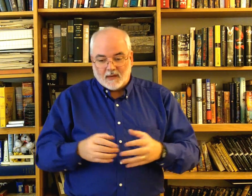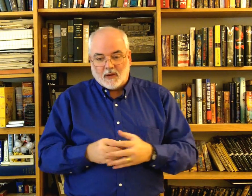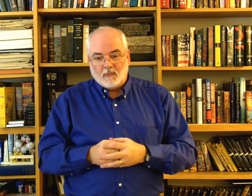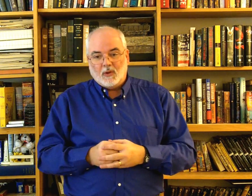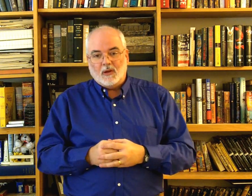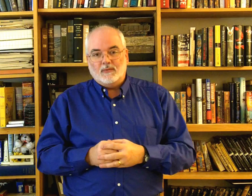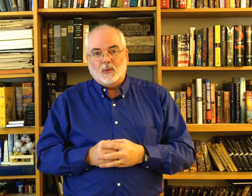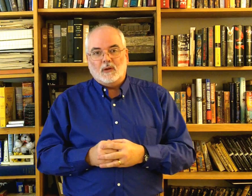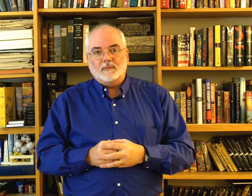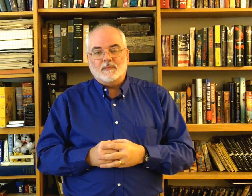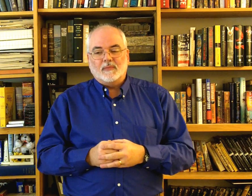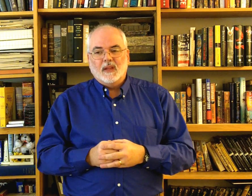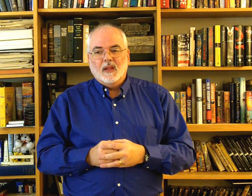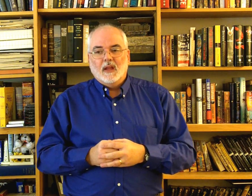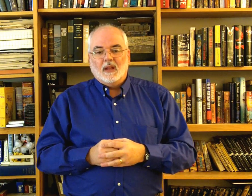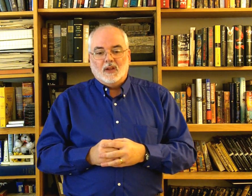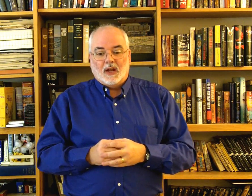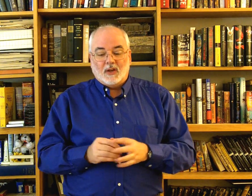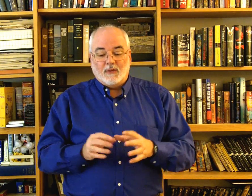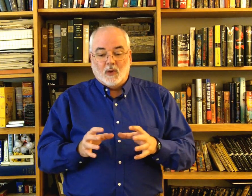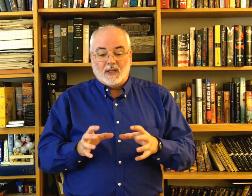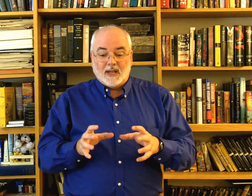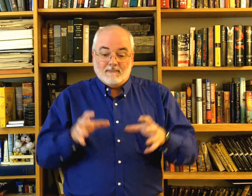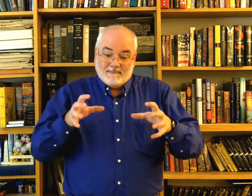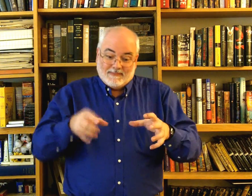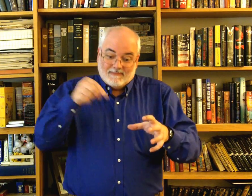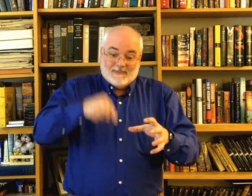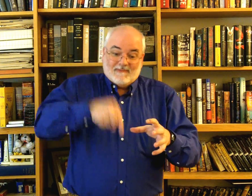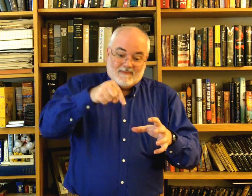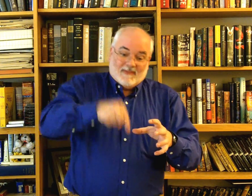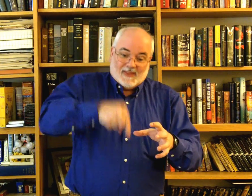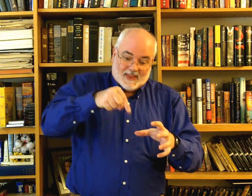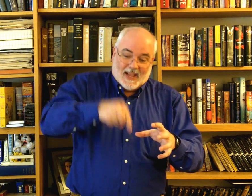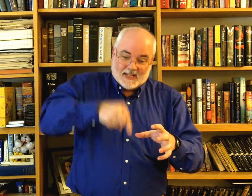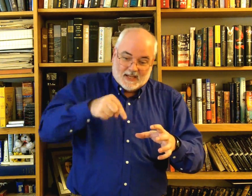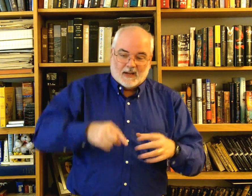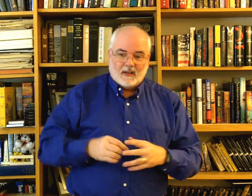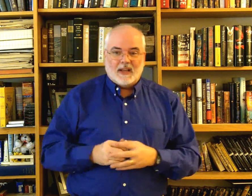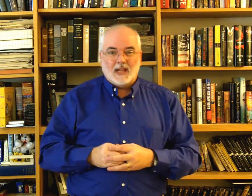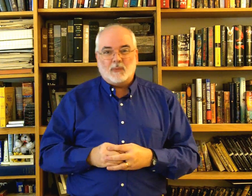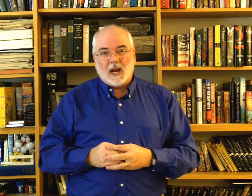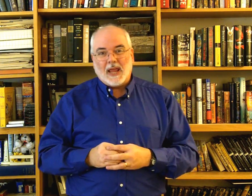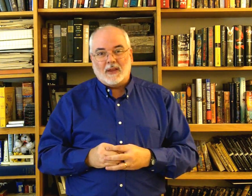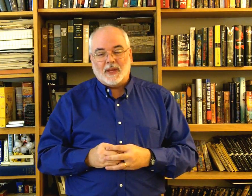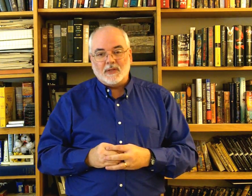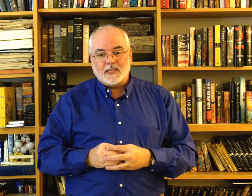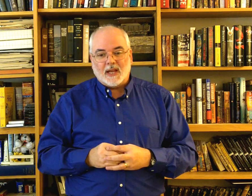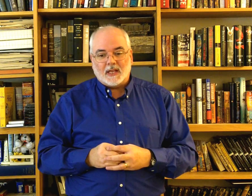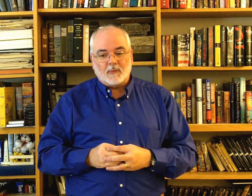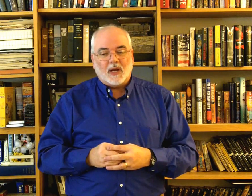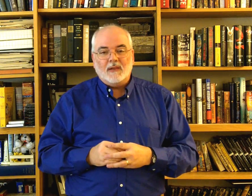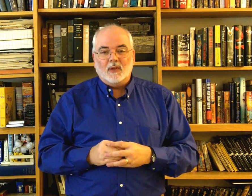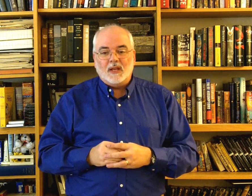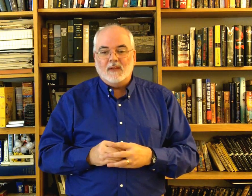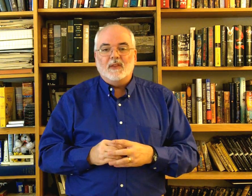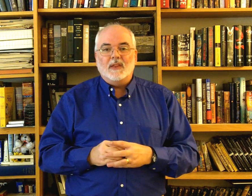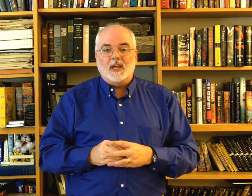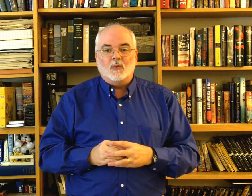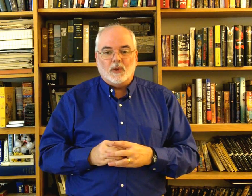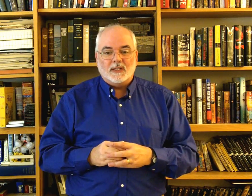I'm looking for. Like if you want to say, that's it. That's probably how they would sign it. They probably even then wouldn't